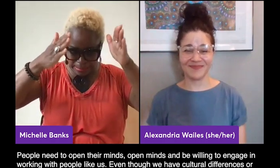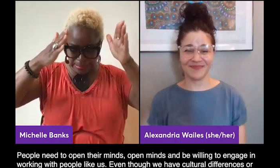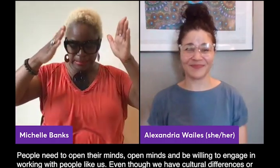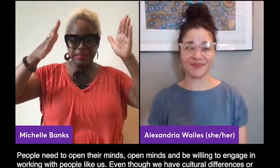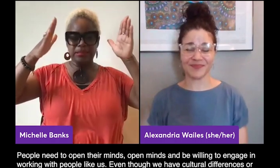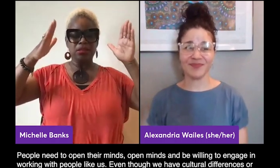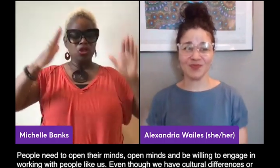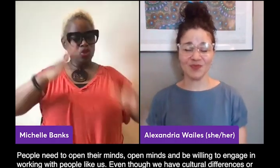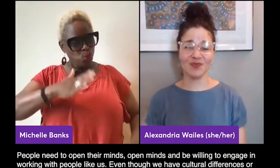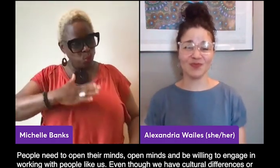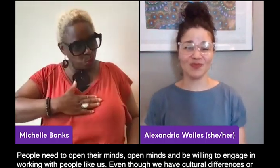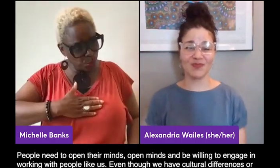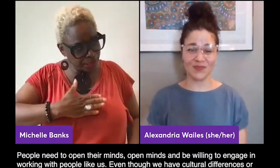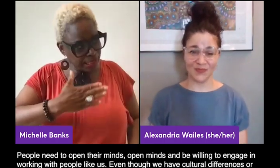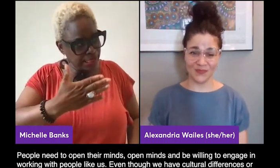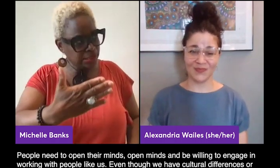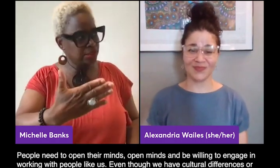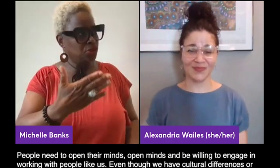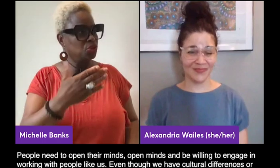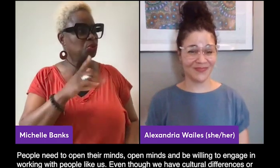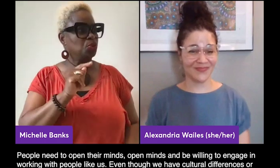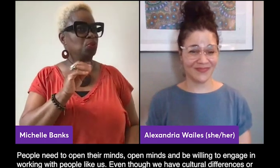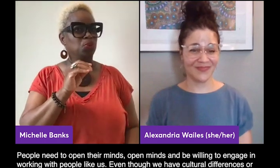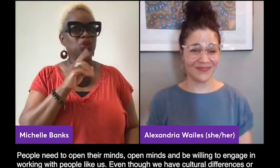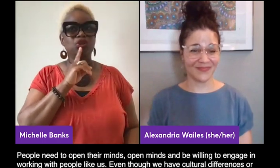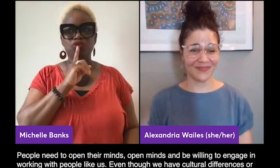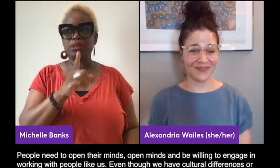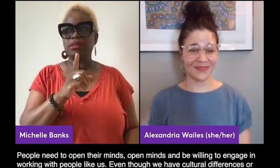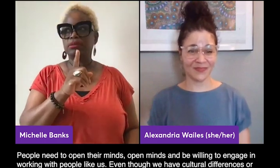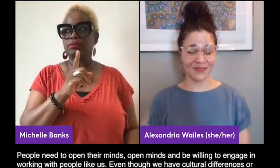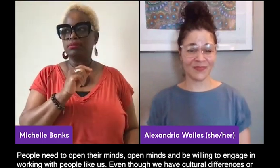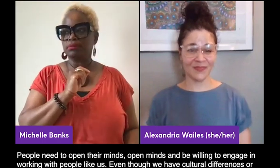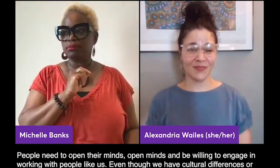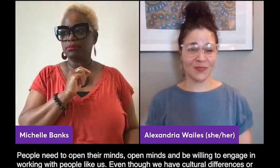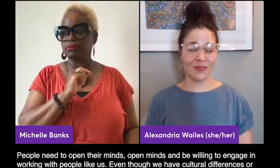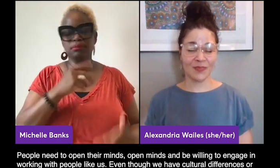and be willing to engage in working with people like us.